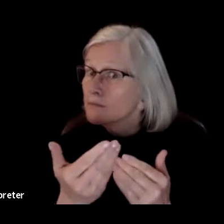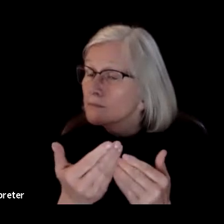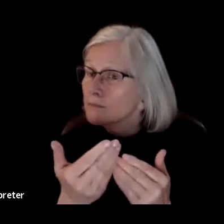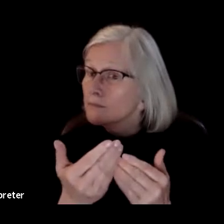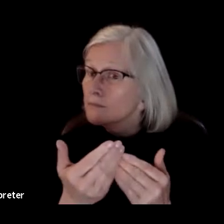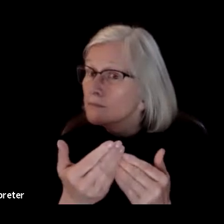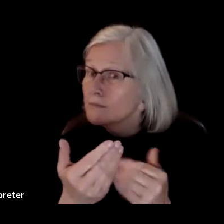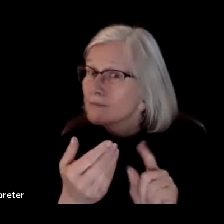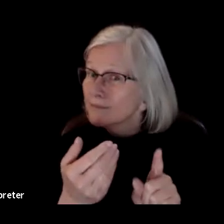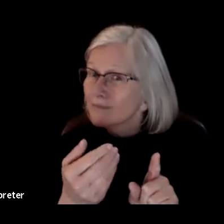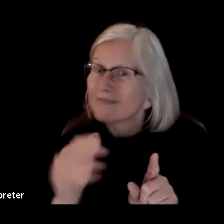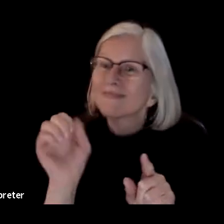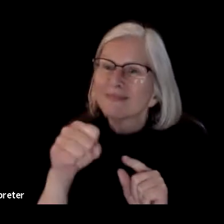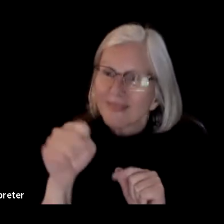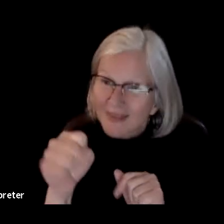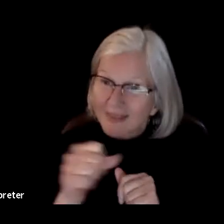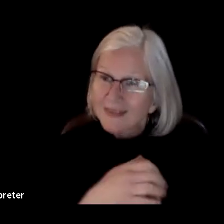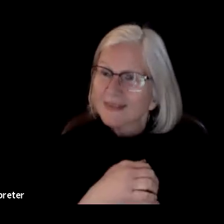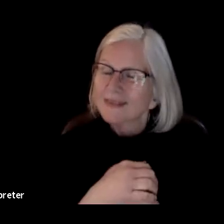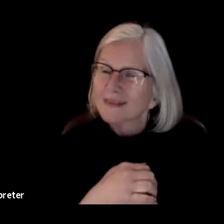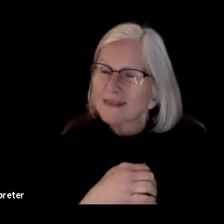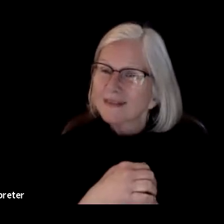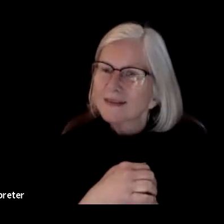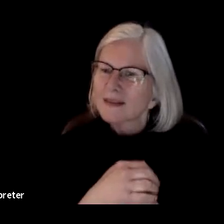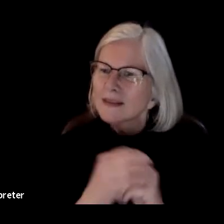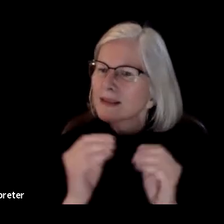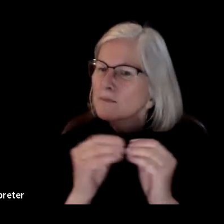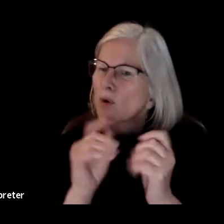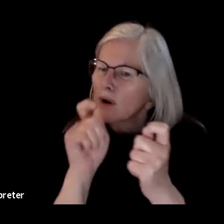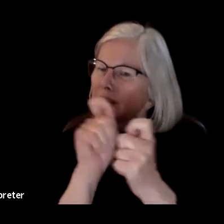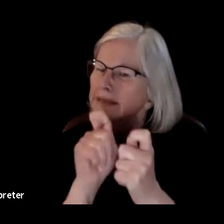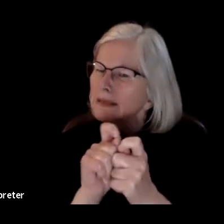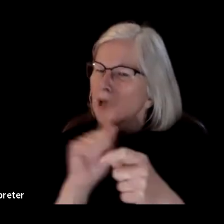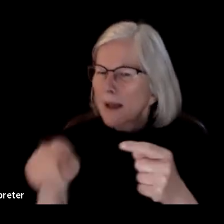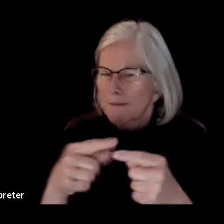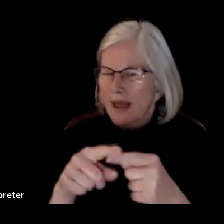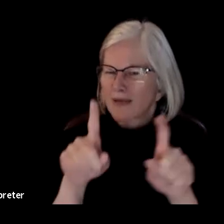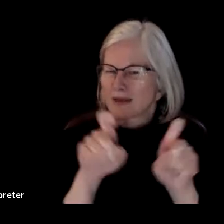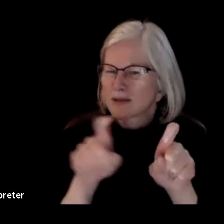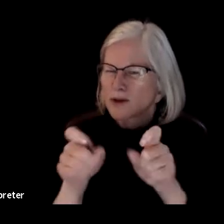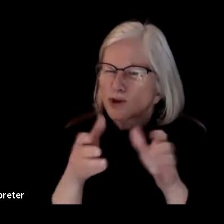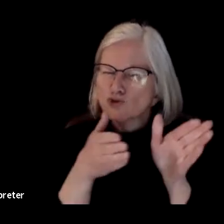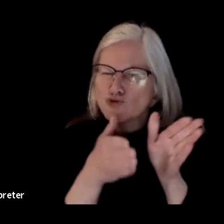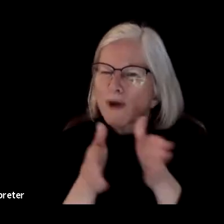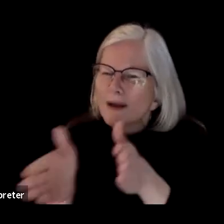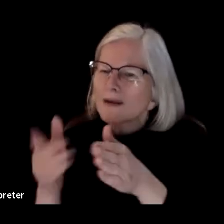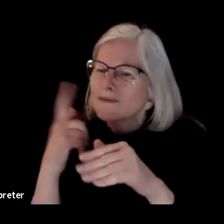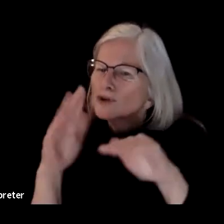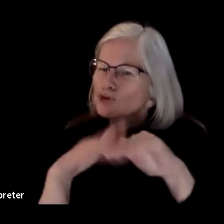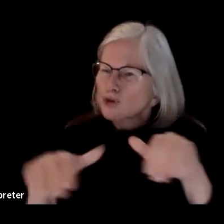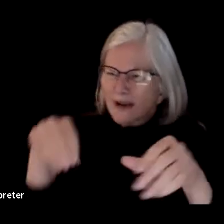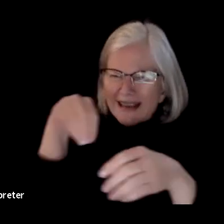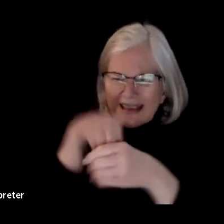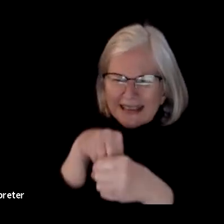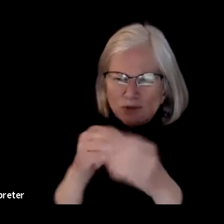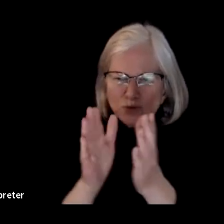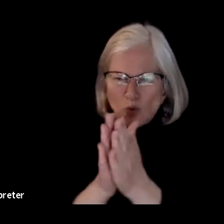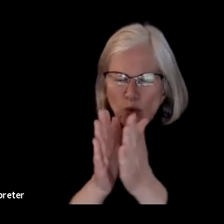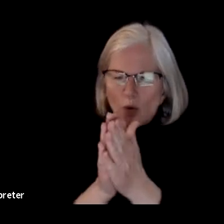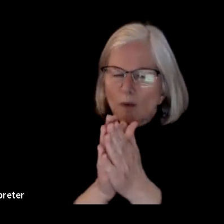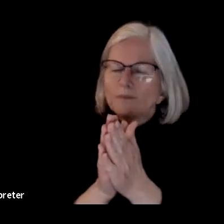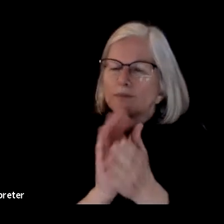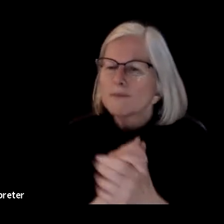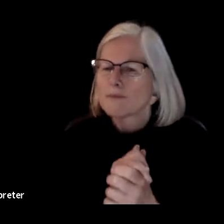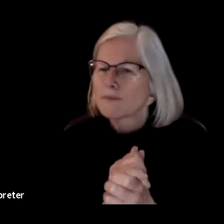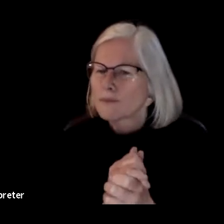Yeah, sure. So just to get some more detail about this testing strategy for kids in schools, my first question is this something that